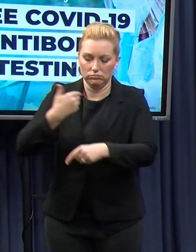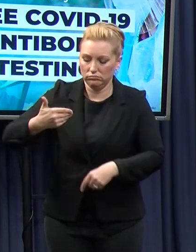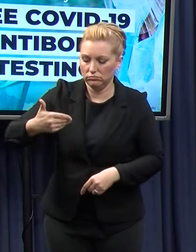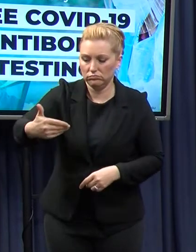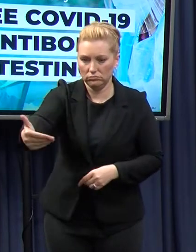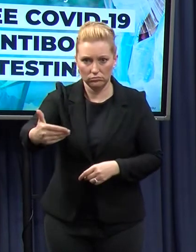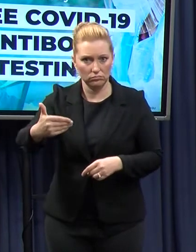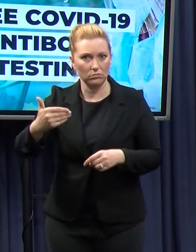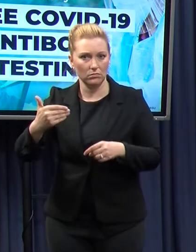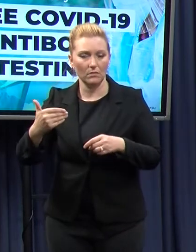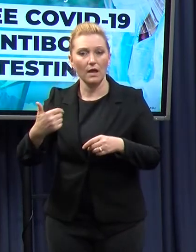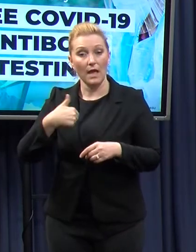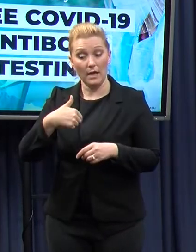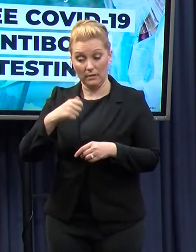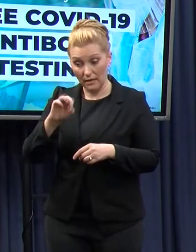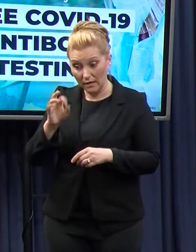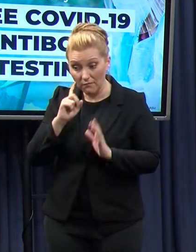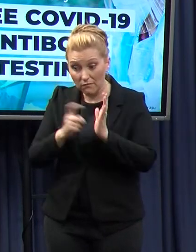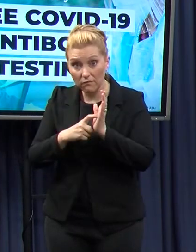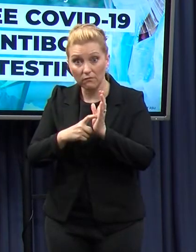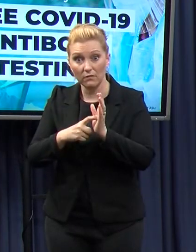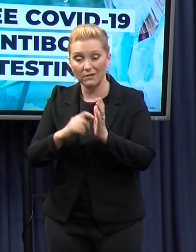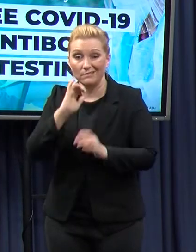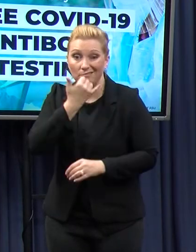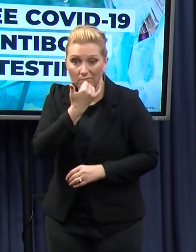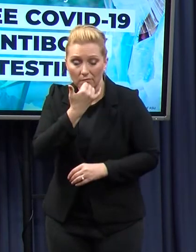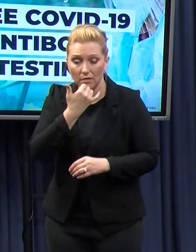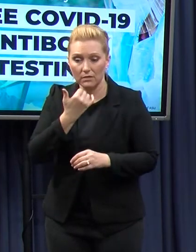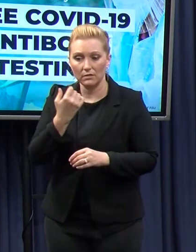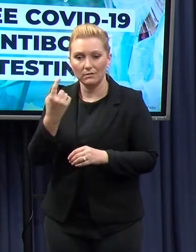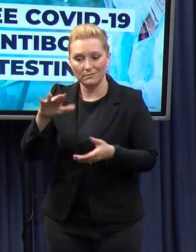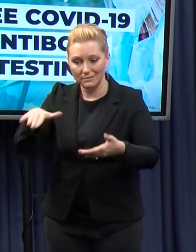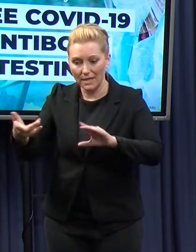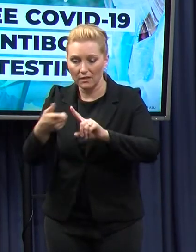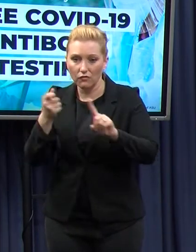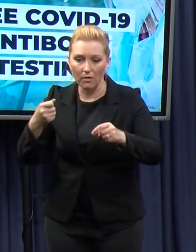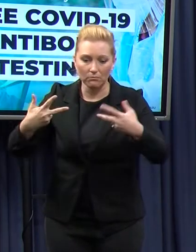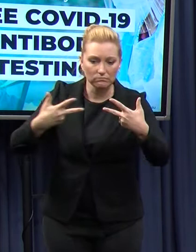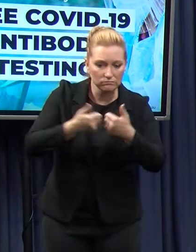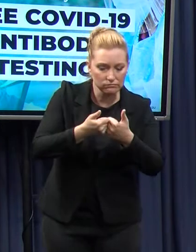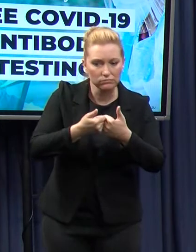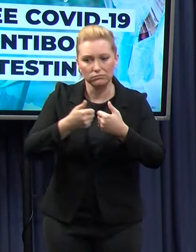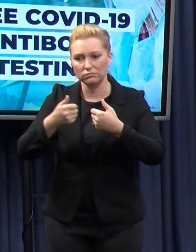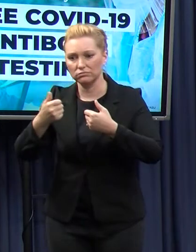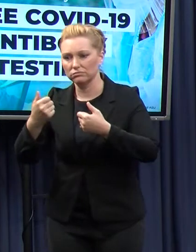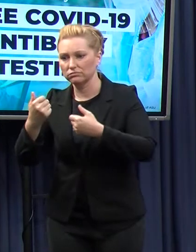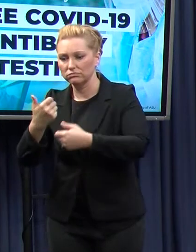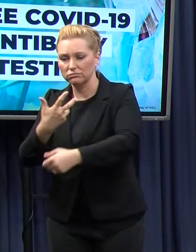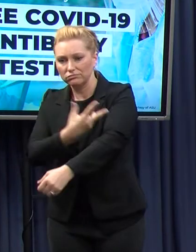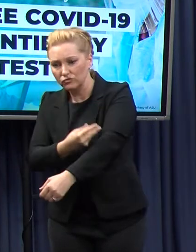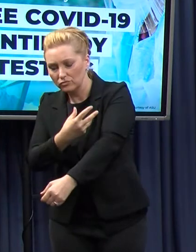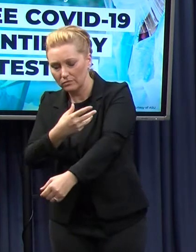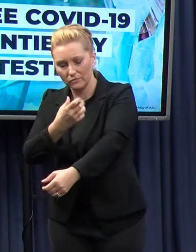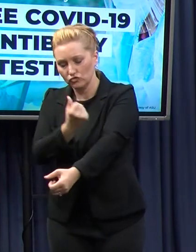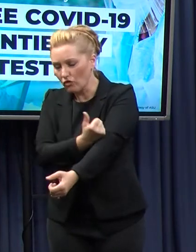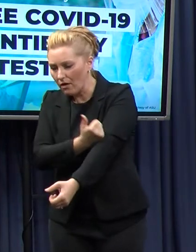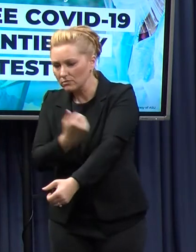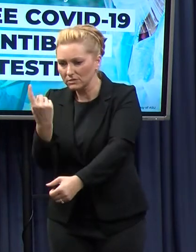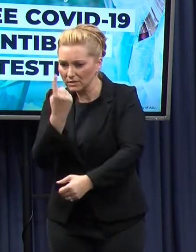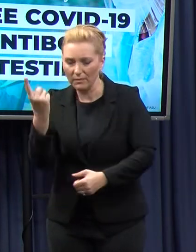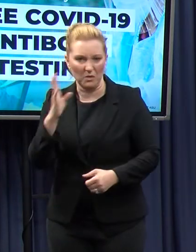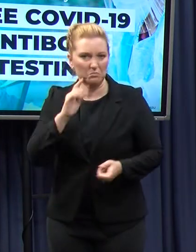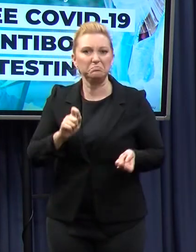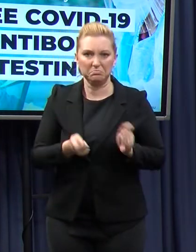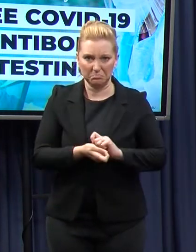such as car accidents, gunshot wounds, or drug overdoses, if COVID-19 is not otherwise listed on the death certificate. Data